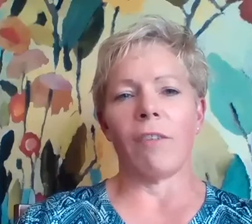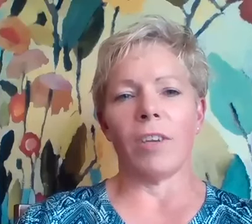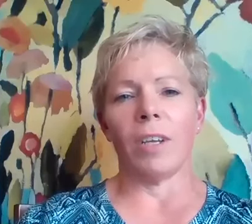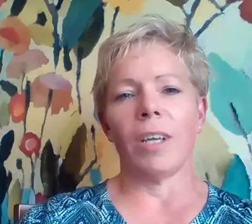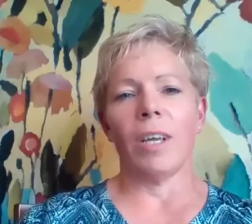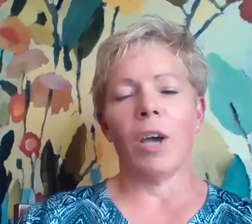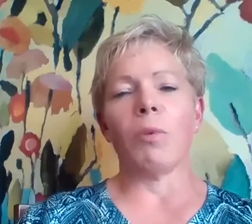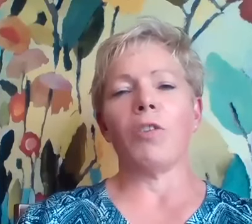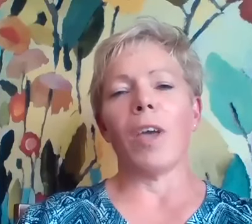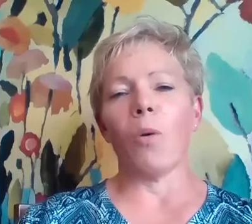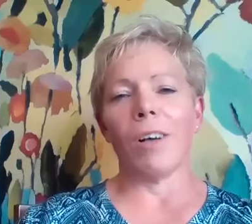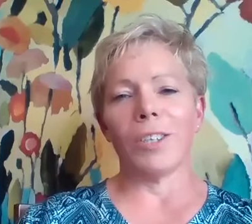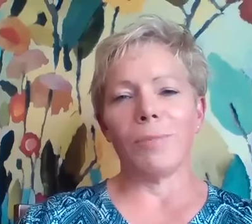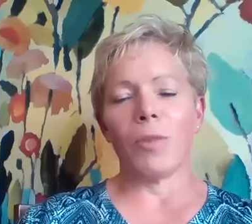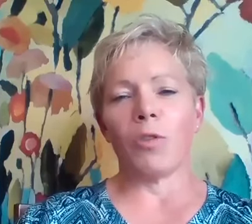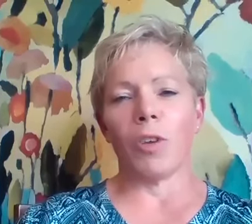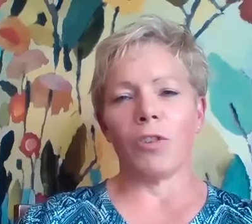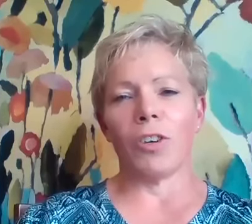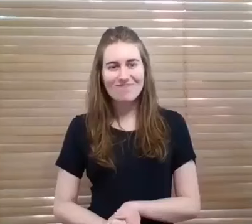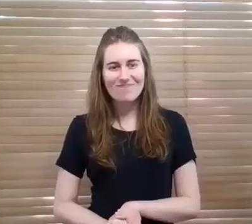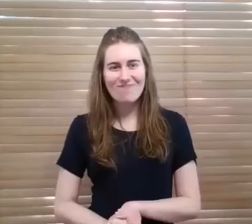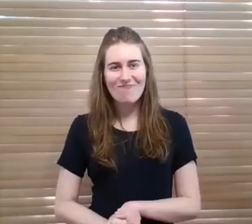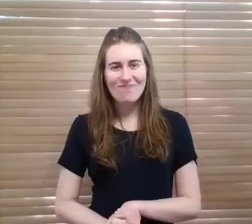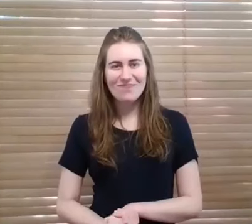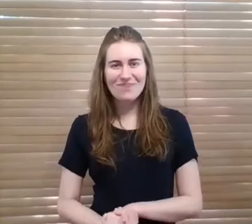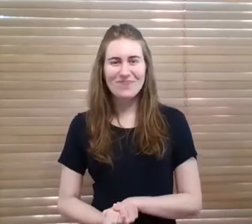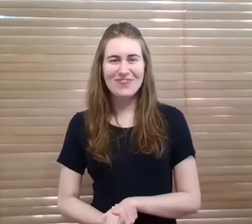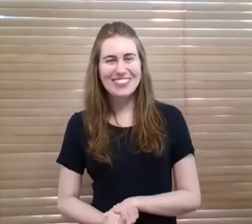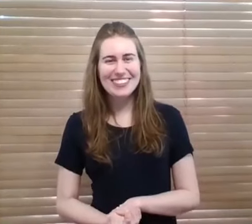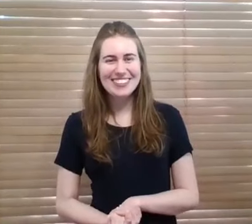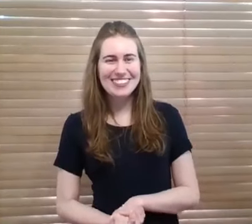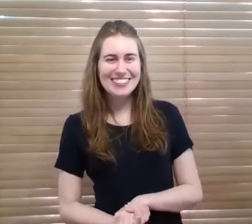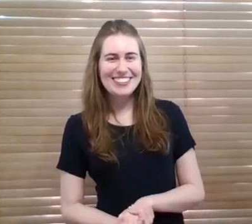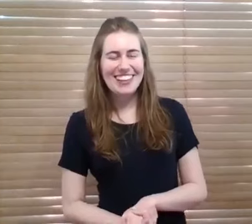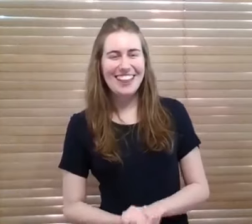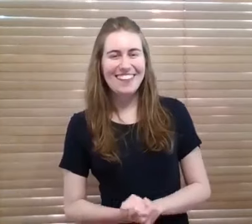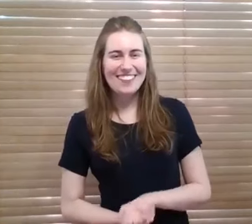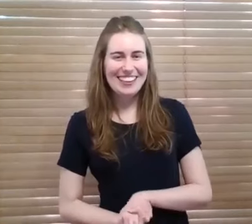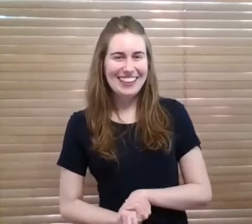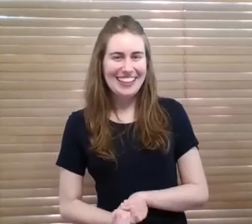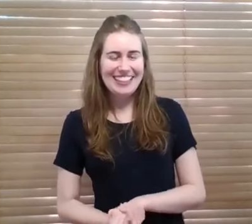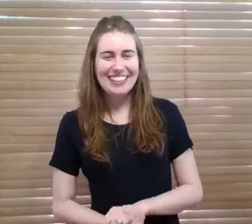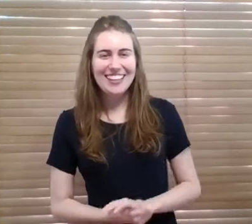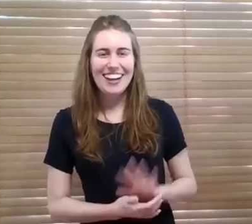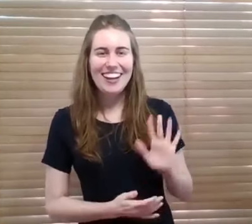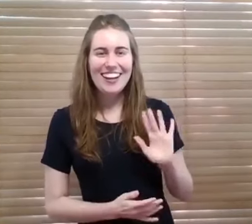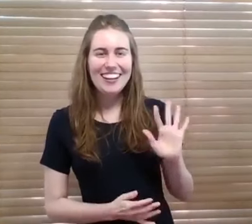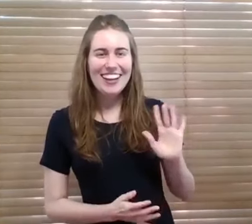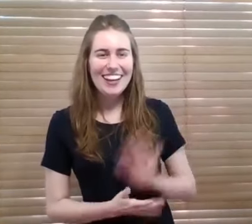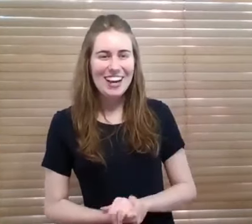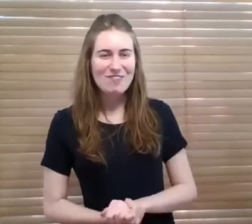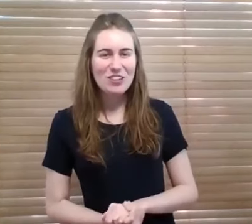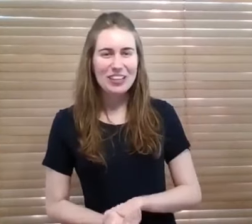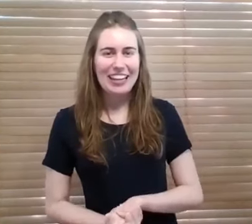7. Please make welcome Sister Corinne Overstreet. Corinne. Hi, I'm